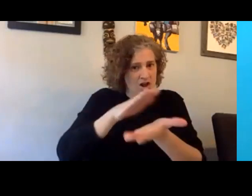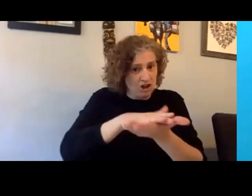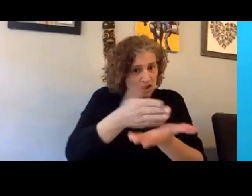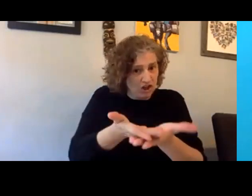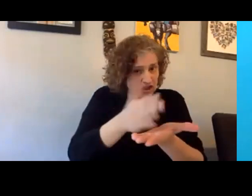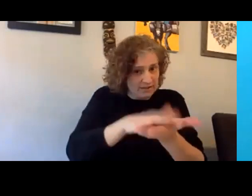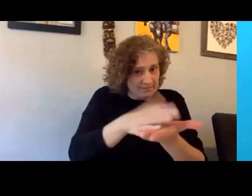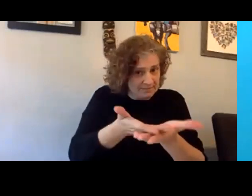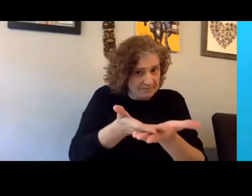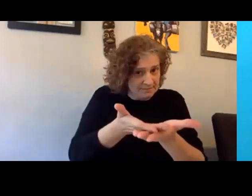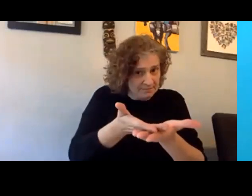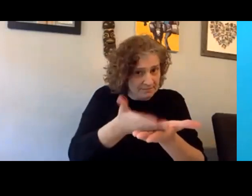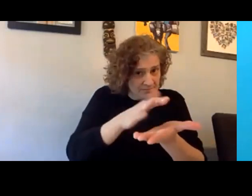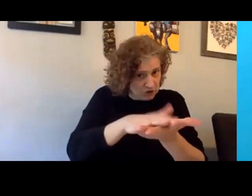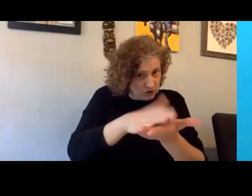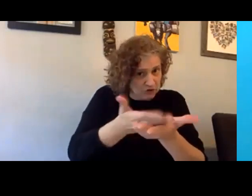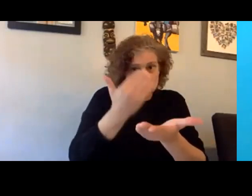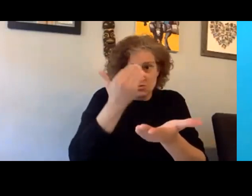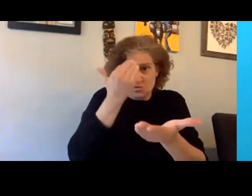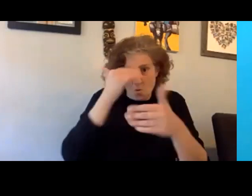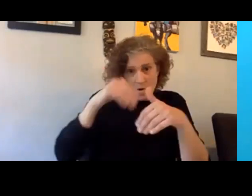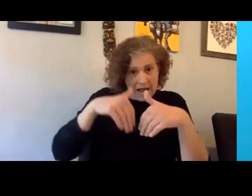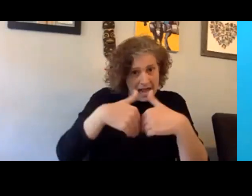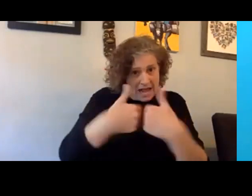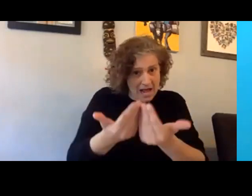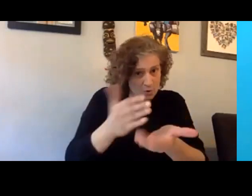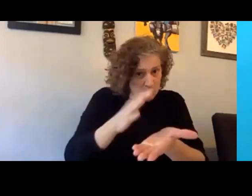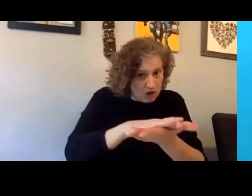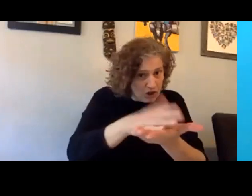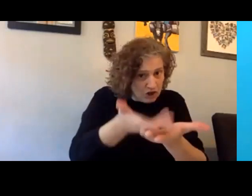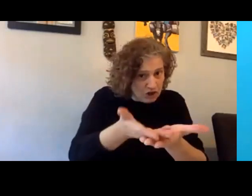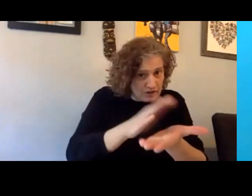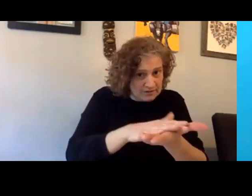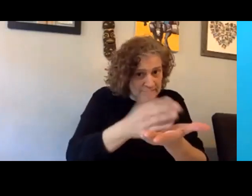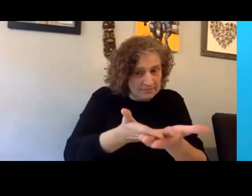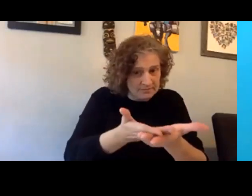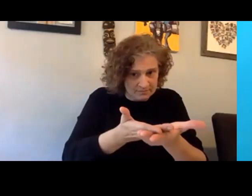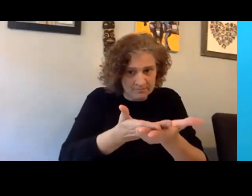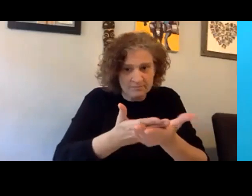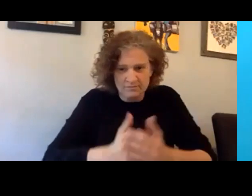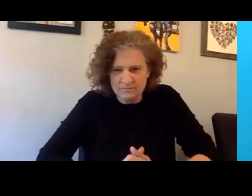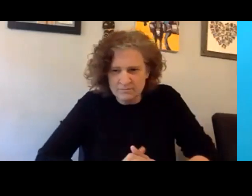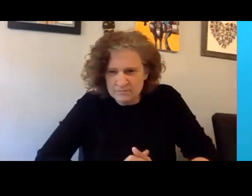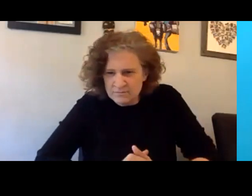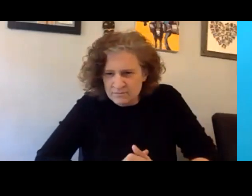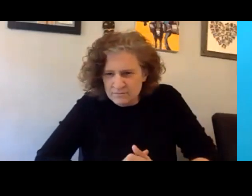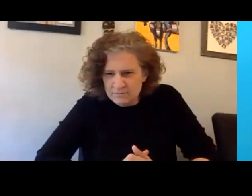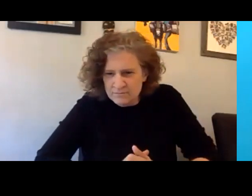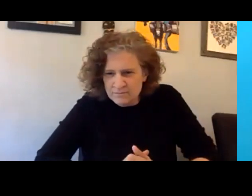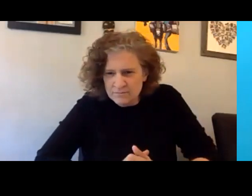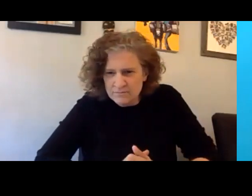Do you know how to cook? Do you know how to cook?